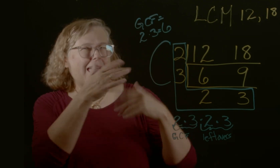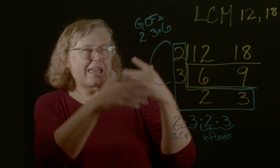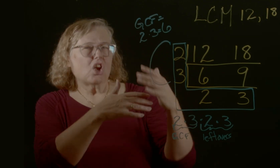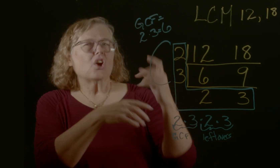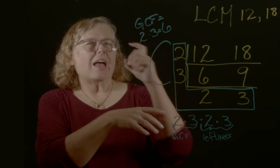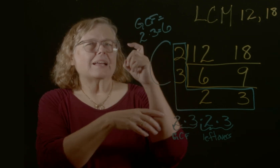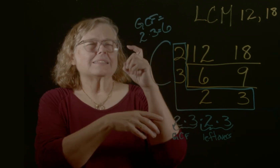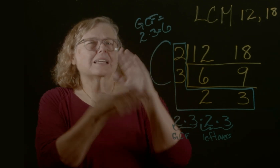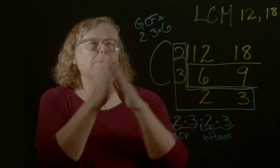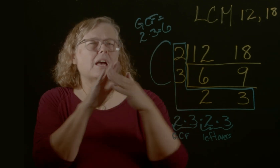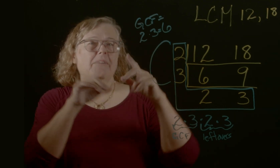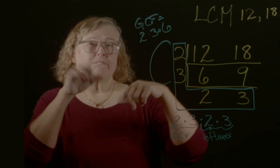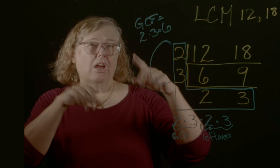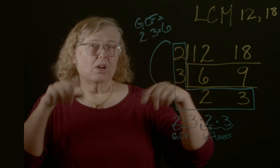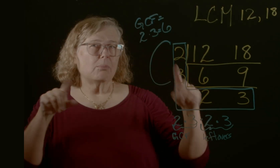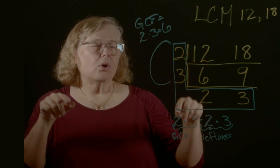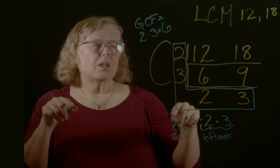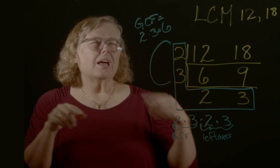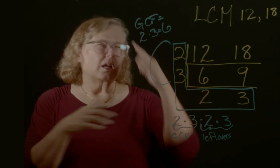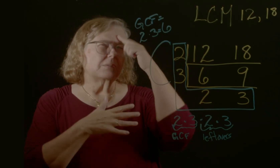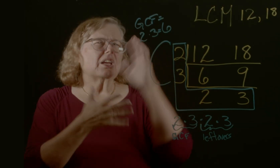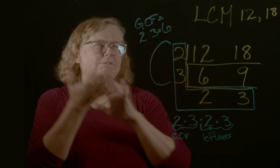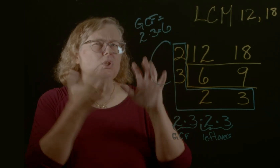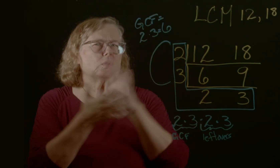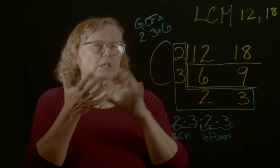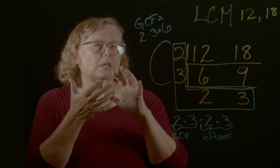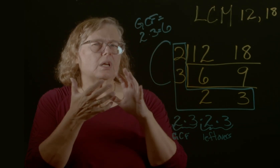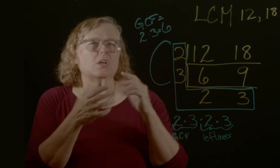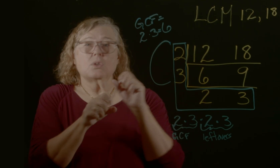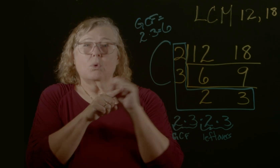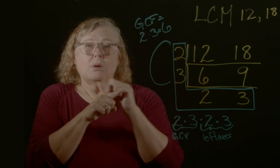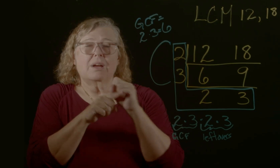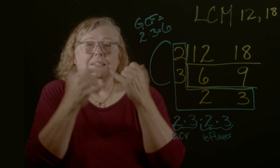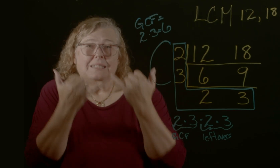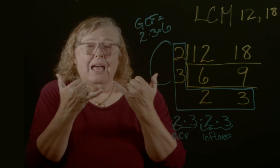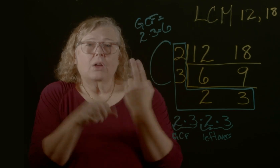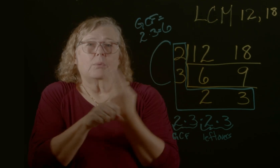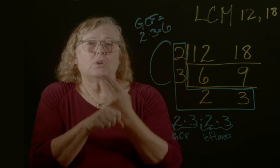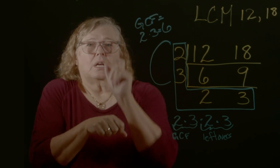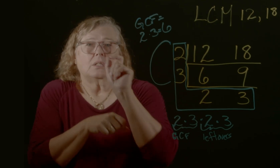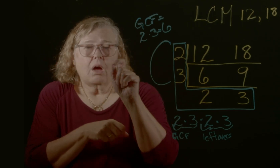a variable, and it's going to get confusing. So right now, we're going to practice using the dot when we multiply. All